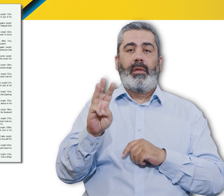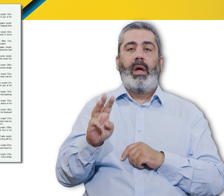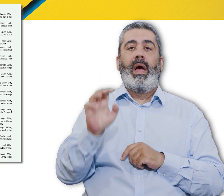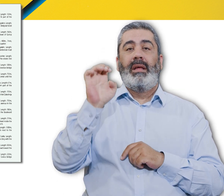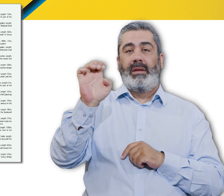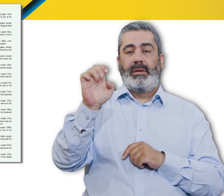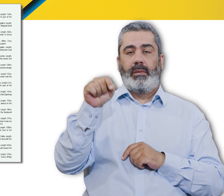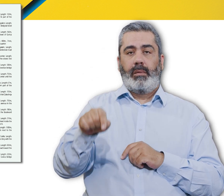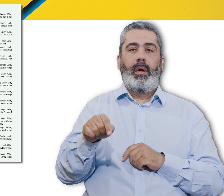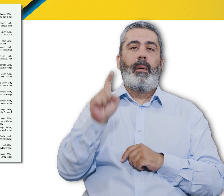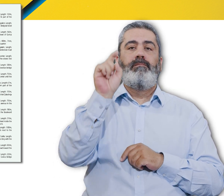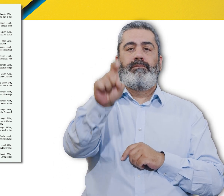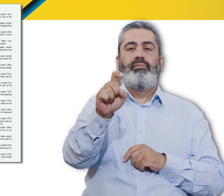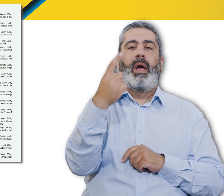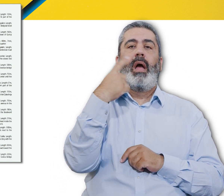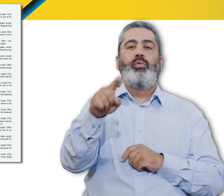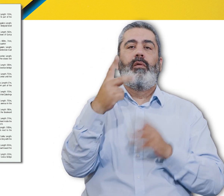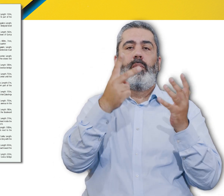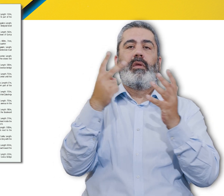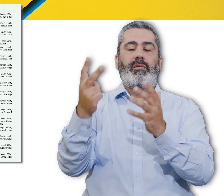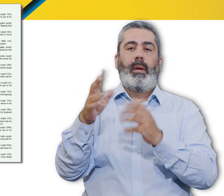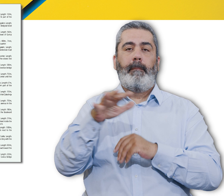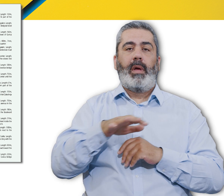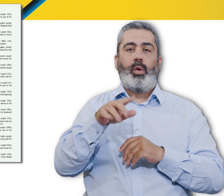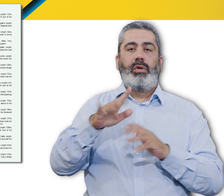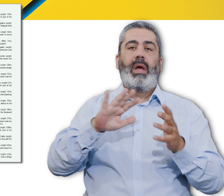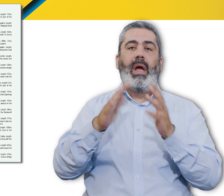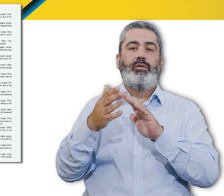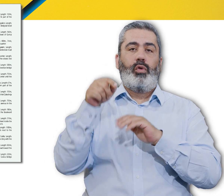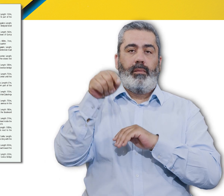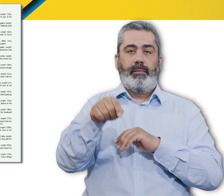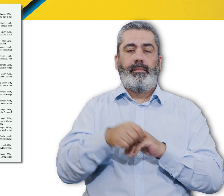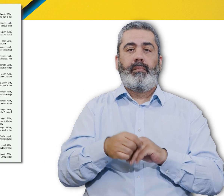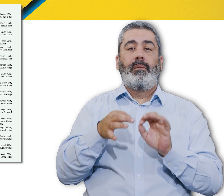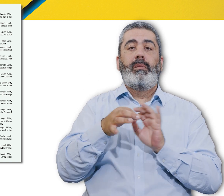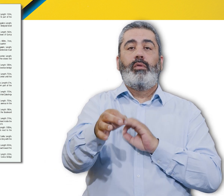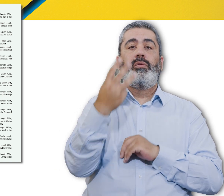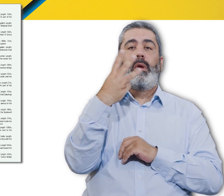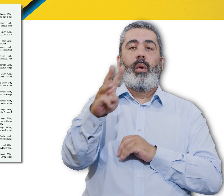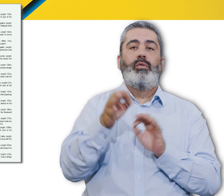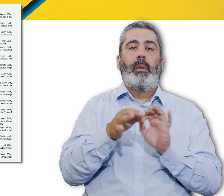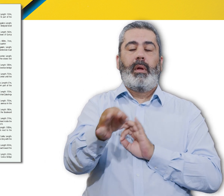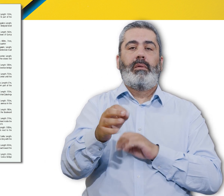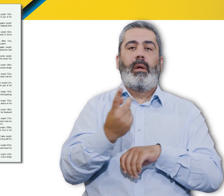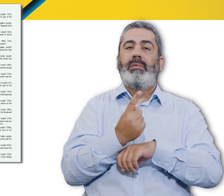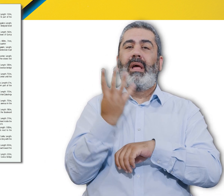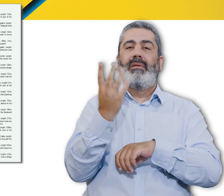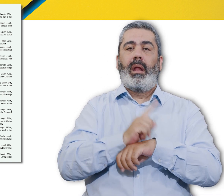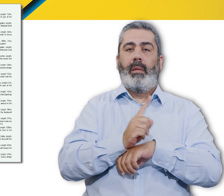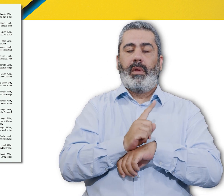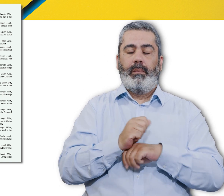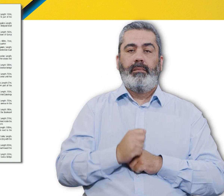Castle, length, 300 m, 4 min, elevation, 5 m. The street that follows the western